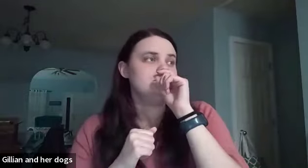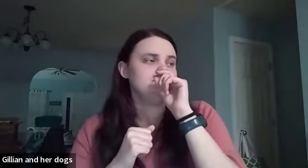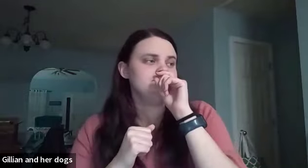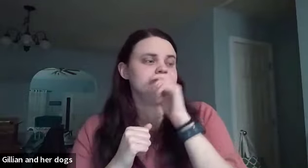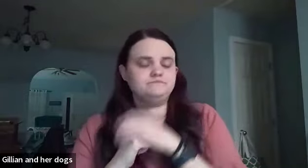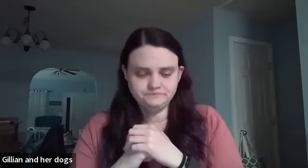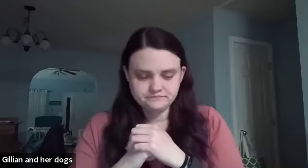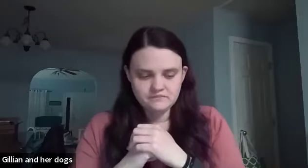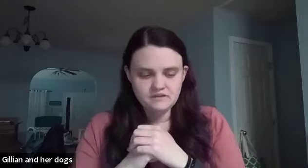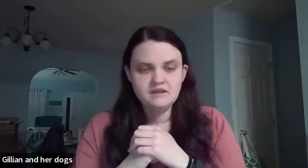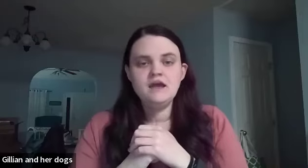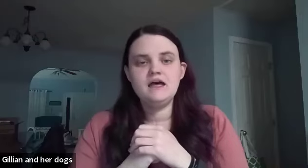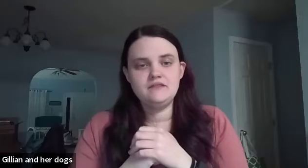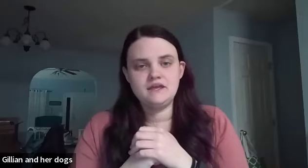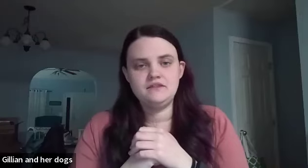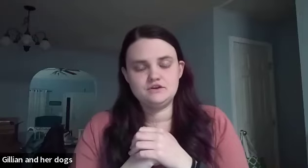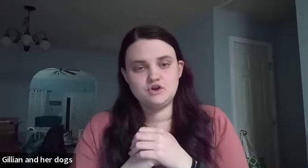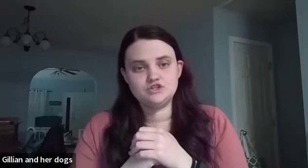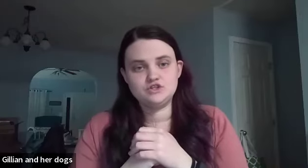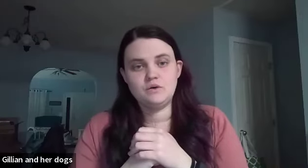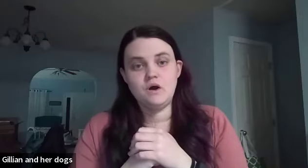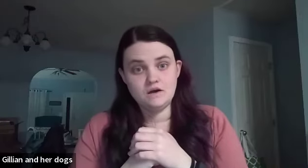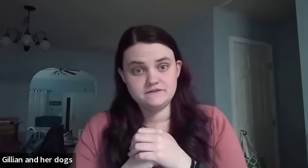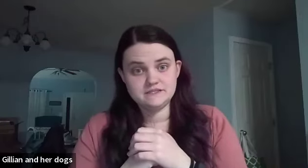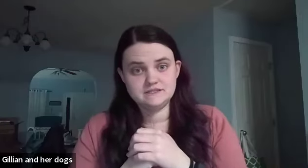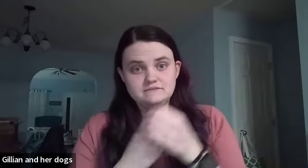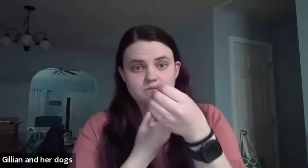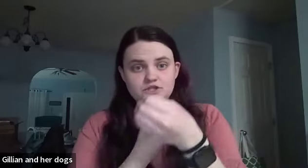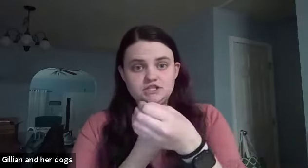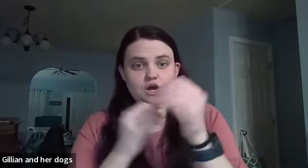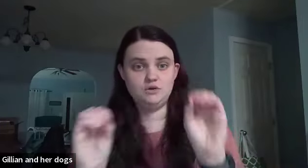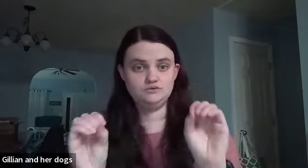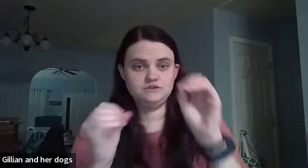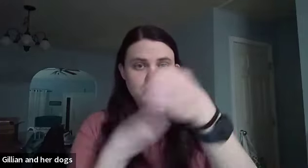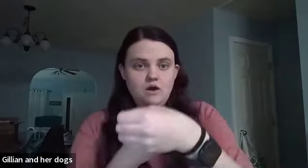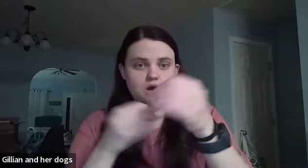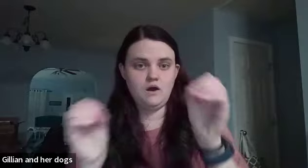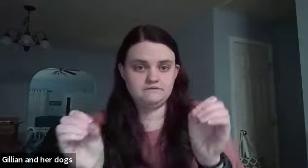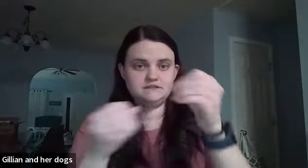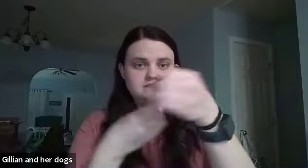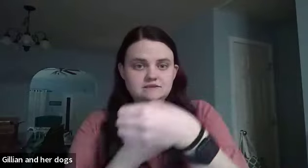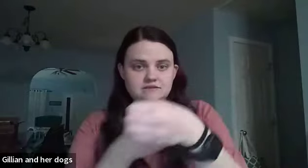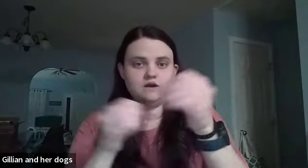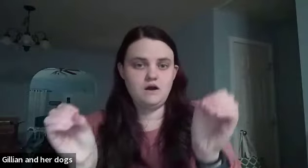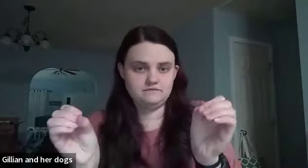Um, and then there's also office, which is O's. Office,